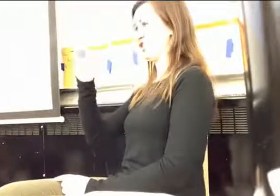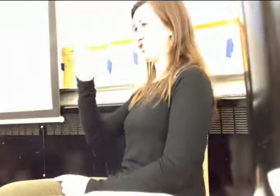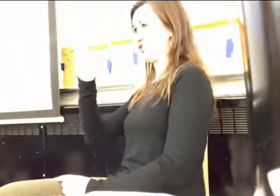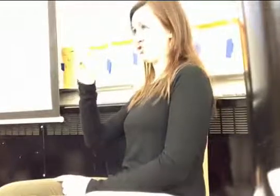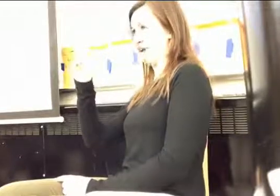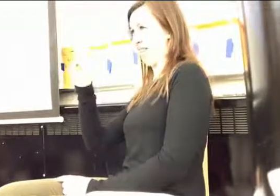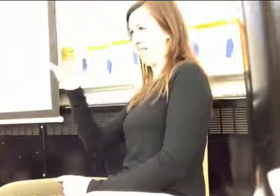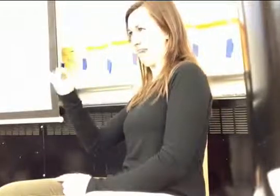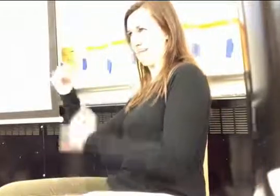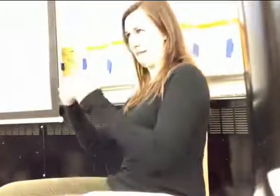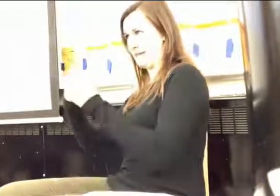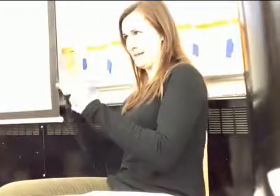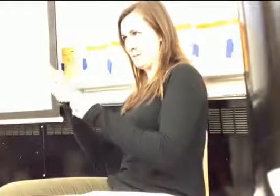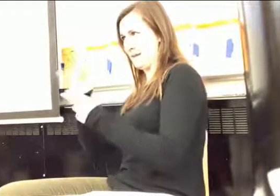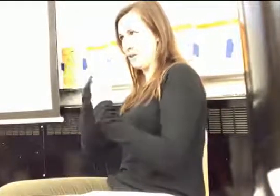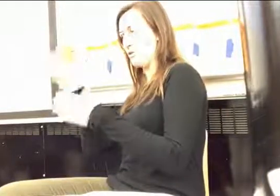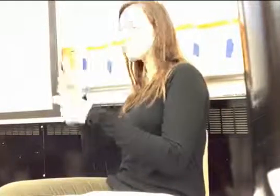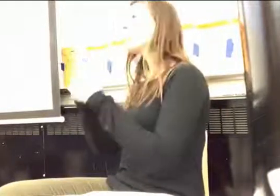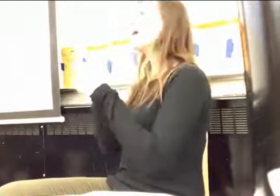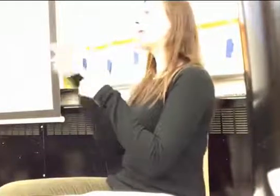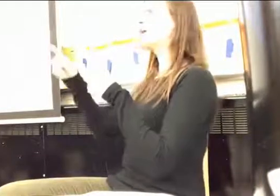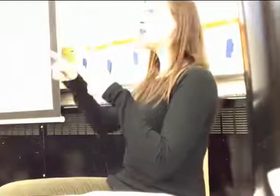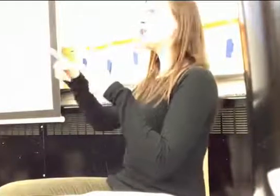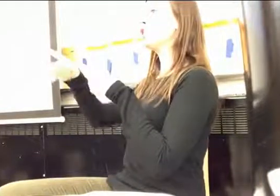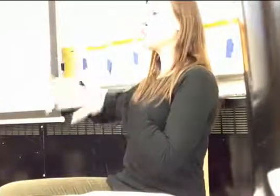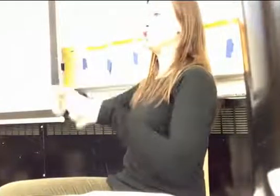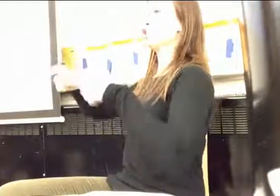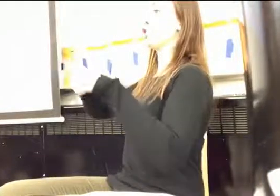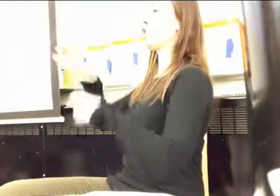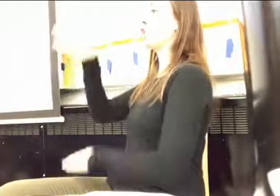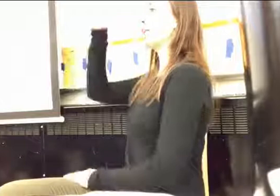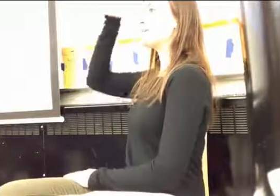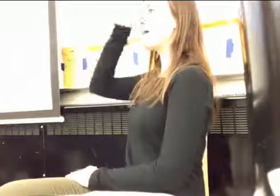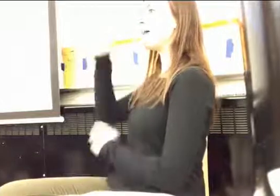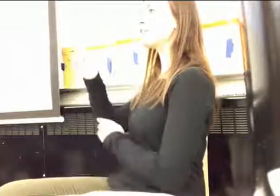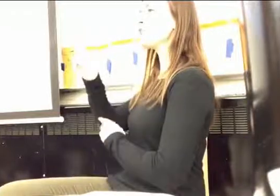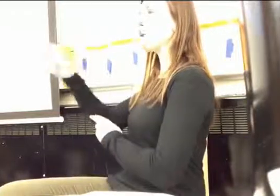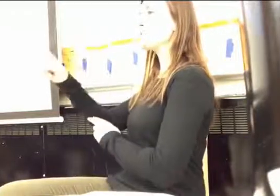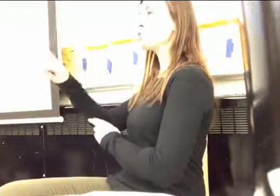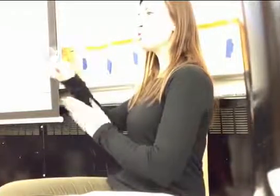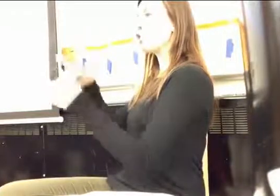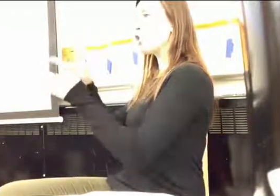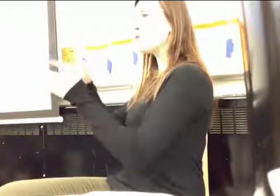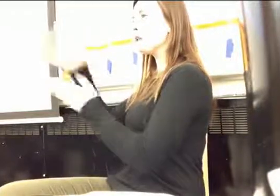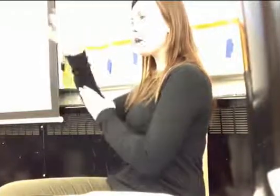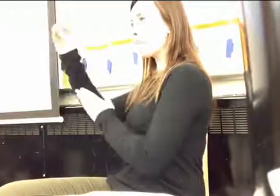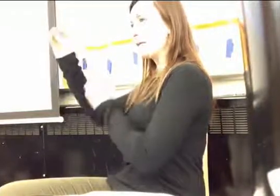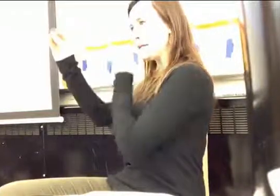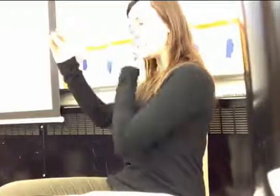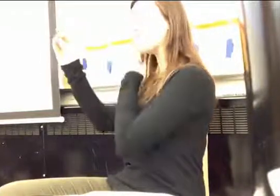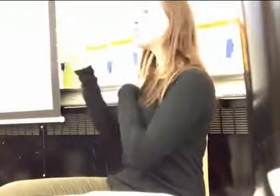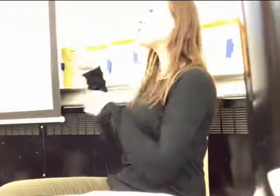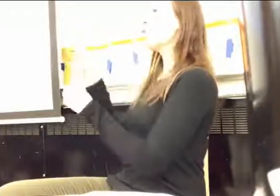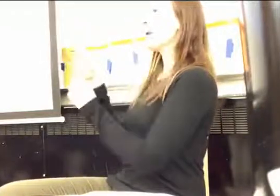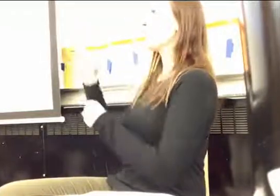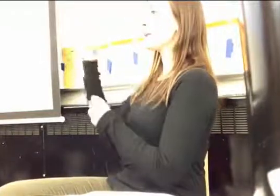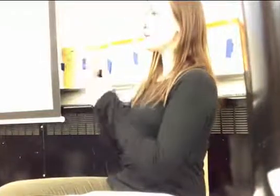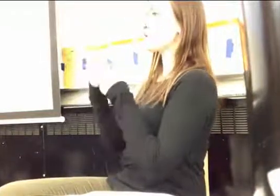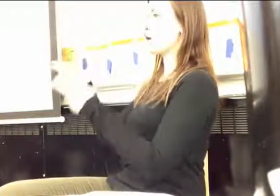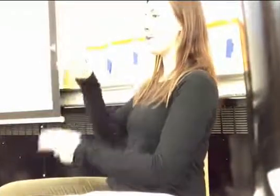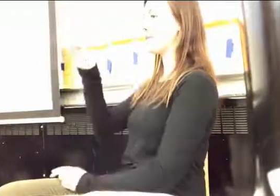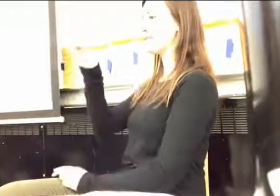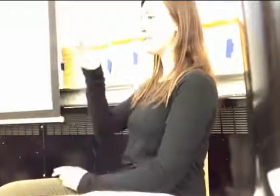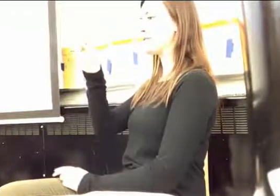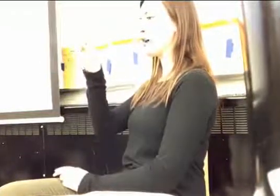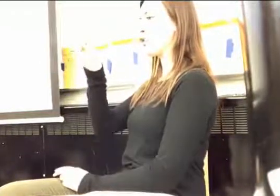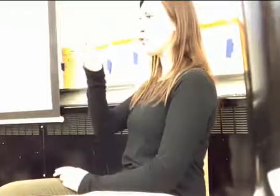years old, took over his dad's pharmaceutical company. Now, when he took over this pharmaceutical company, they made this thing called Daraprim.